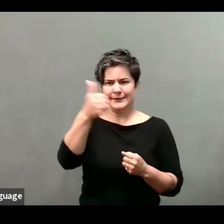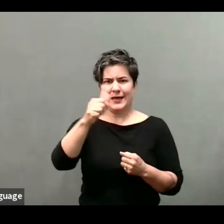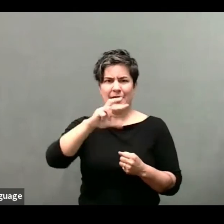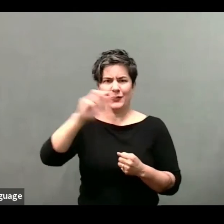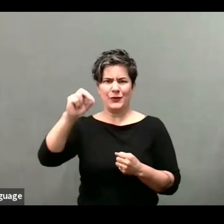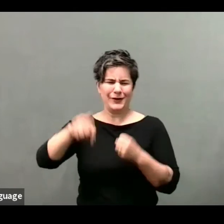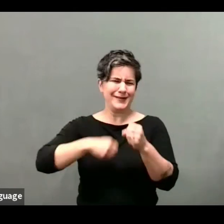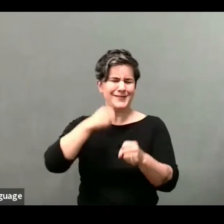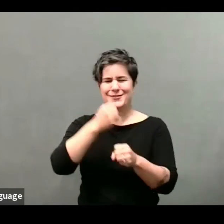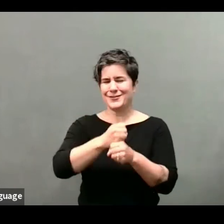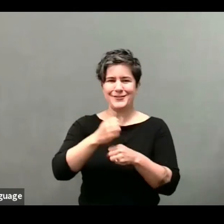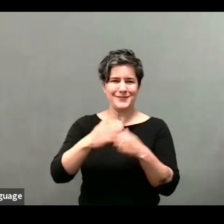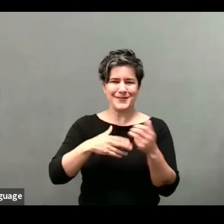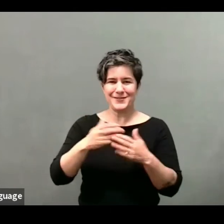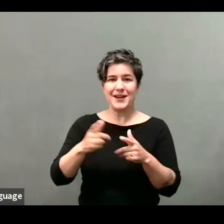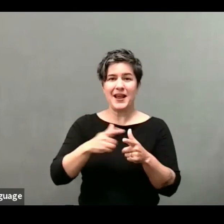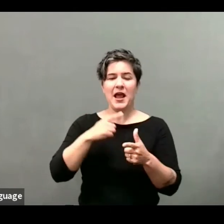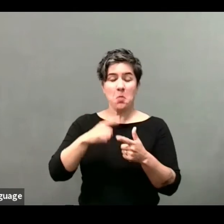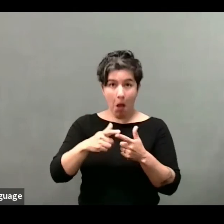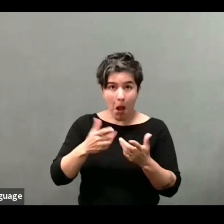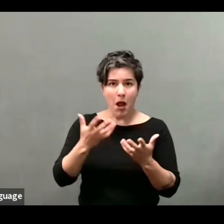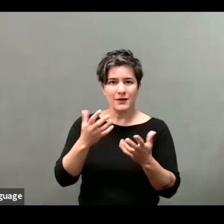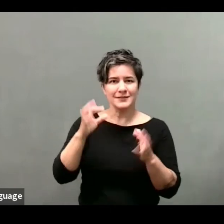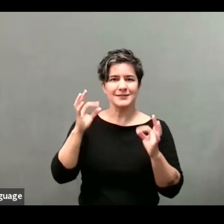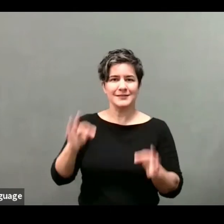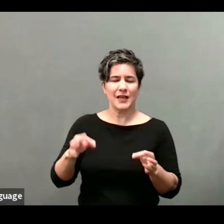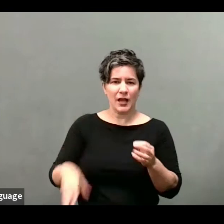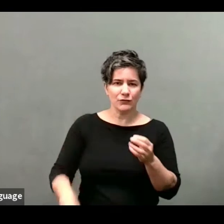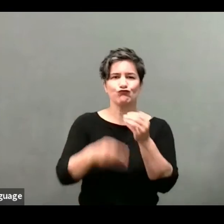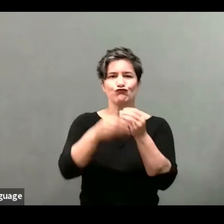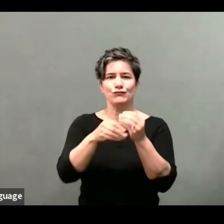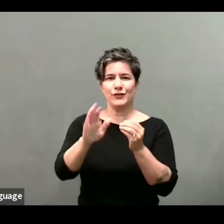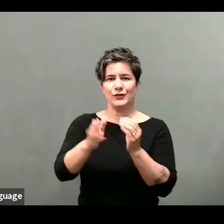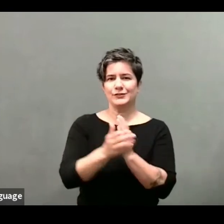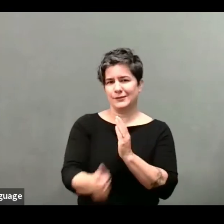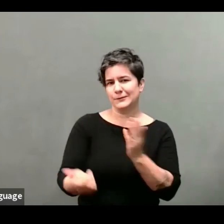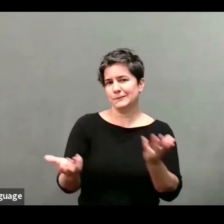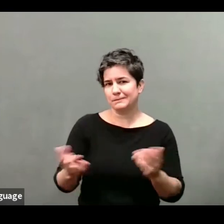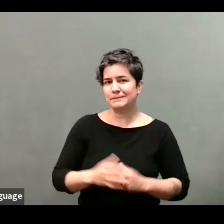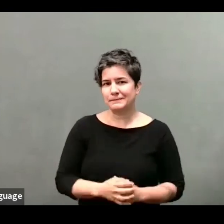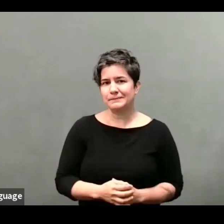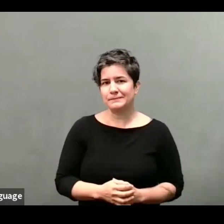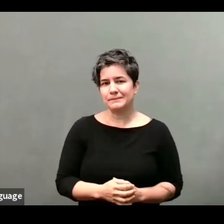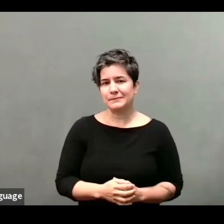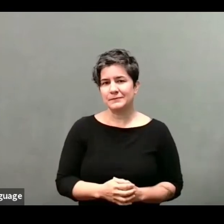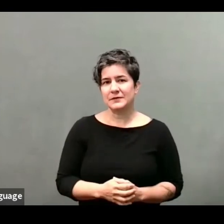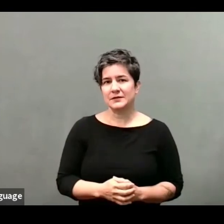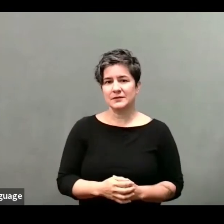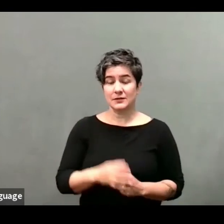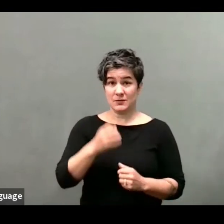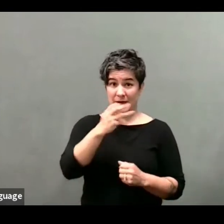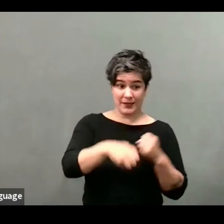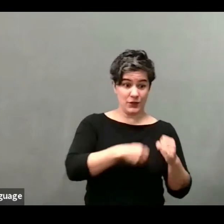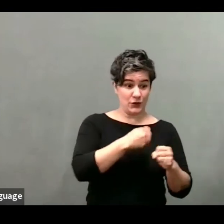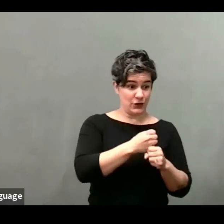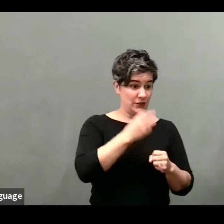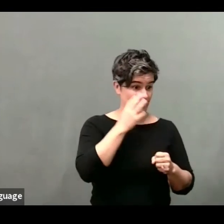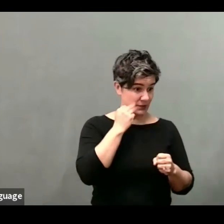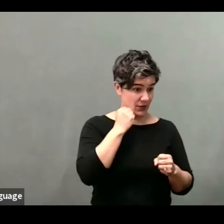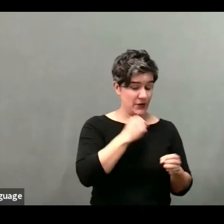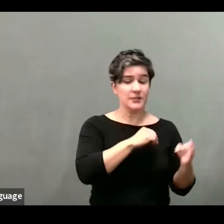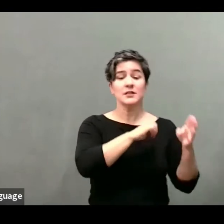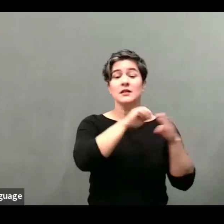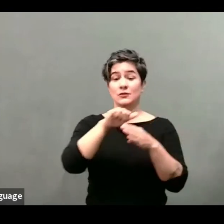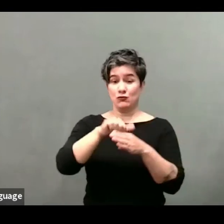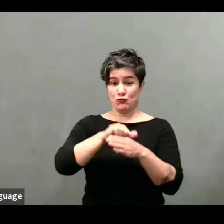then find this and work their way into the specialty in particular. After the 2 years of experience, they do need to go